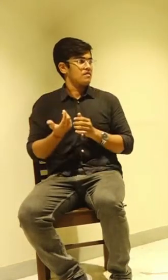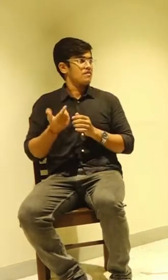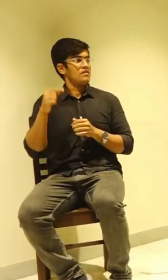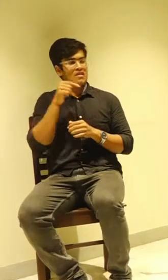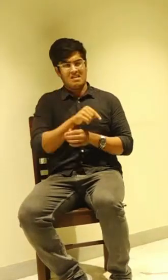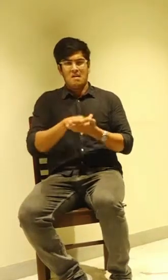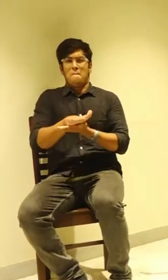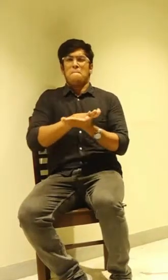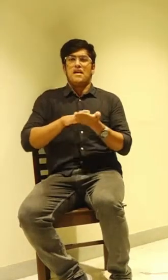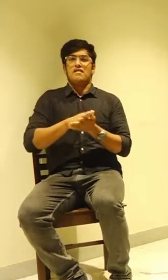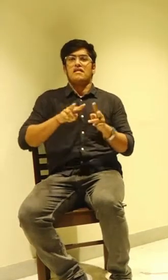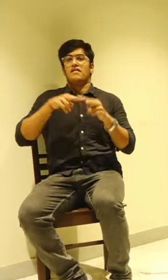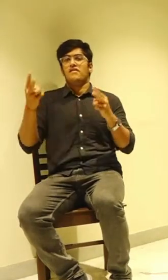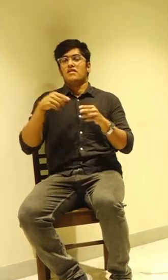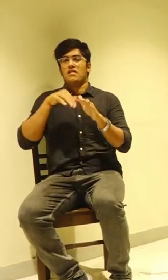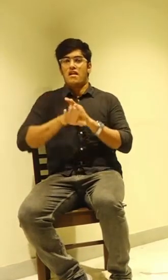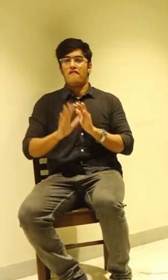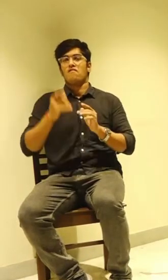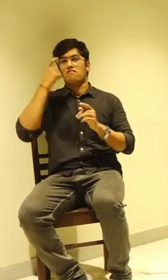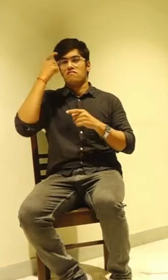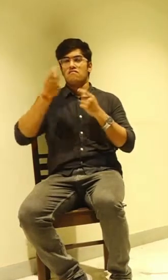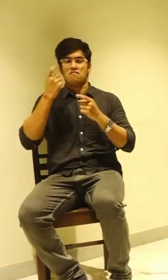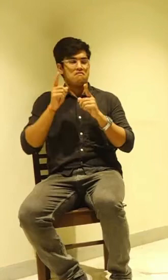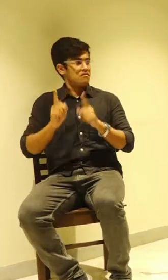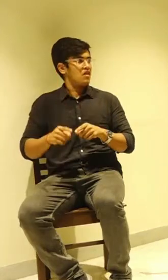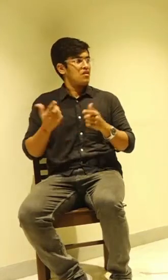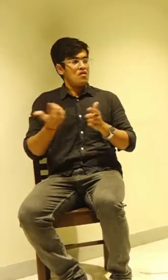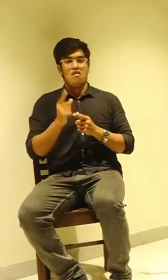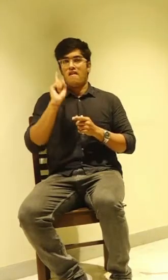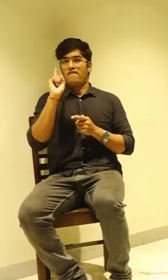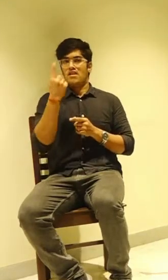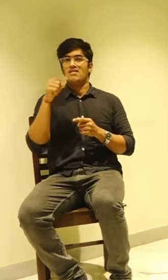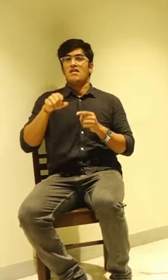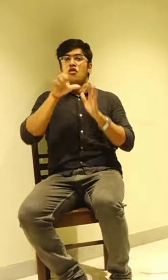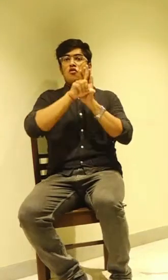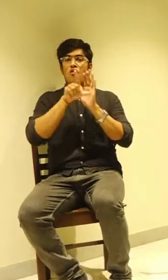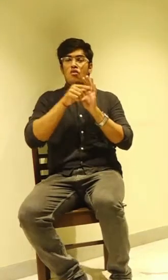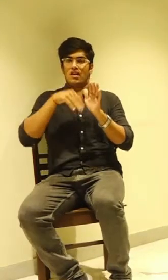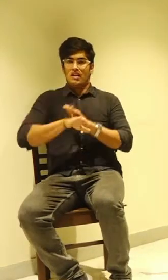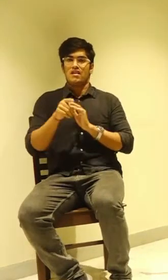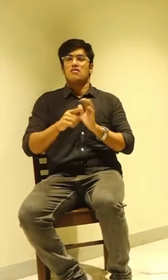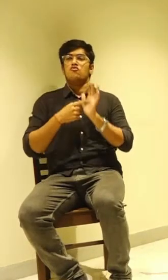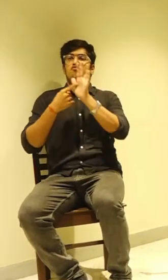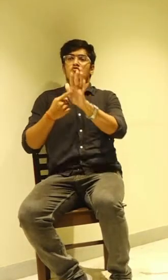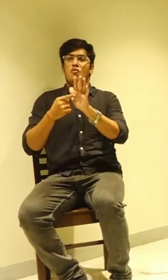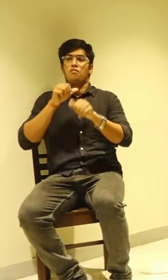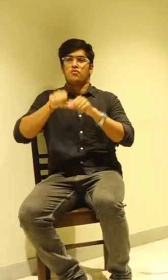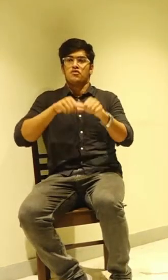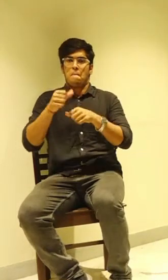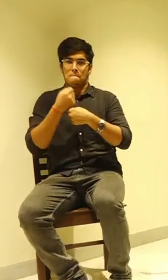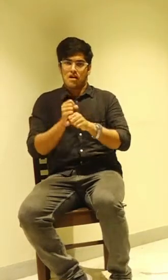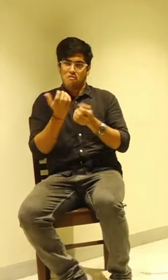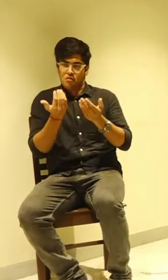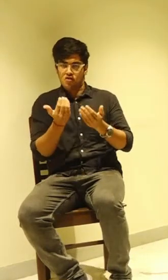basic differentiation that you have to keep in mind. That according to one, legislature can create a procedure. According to the other